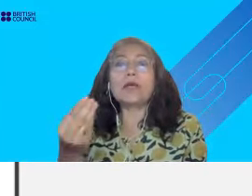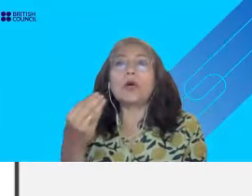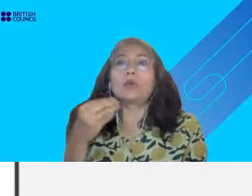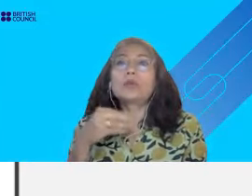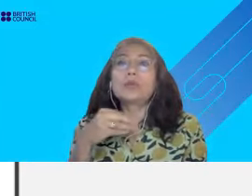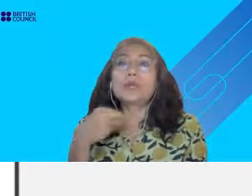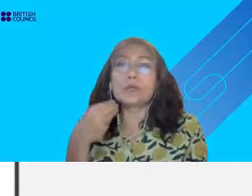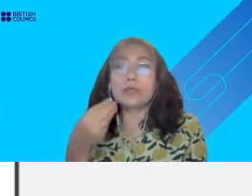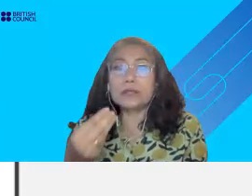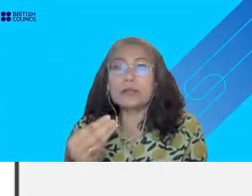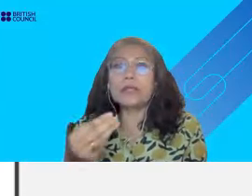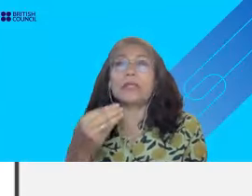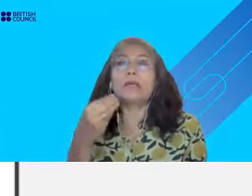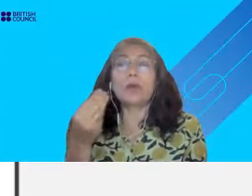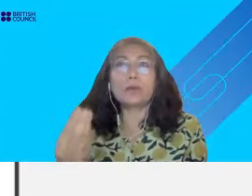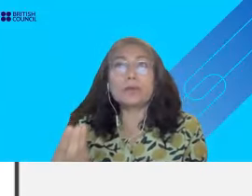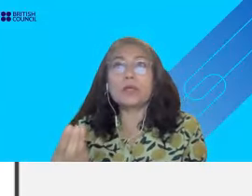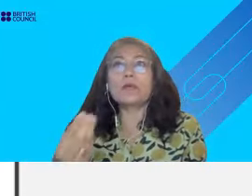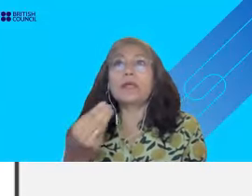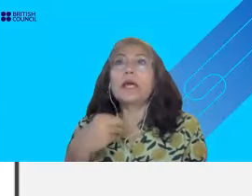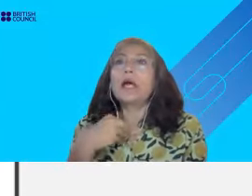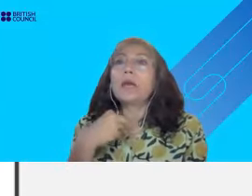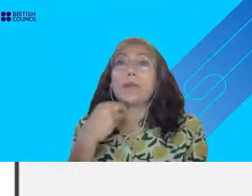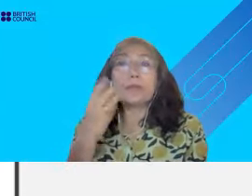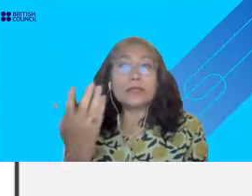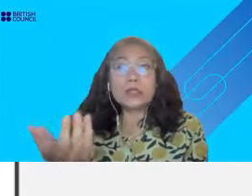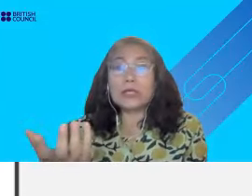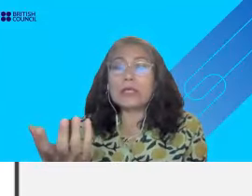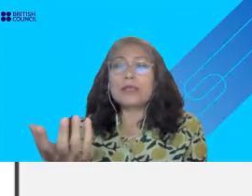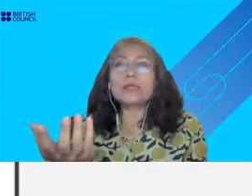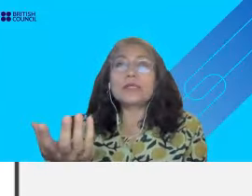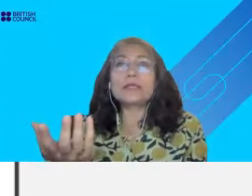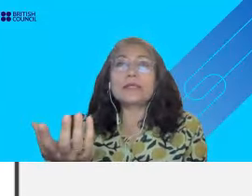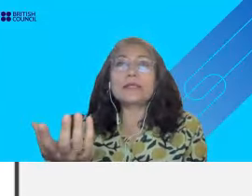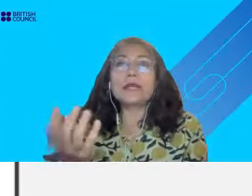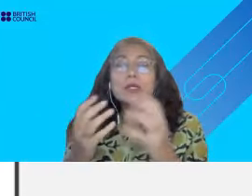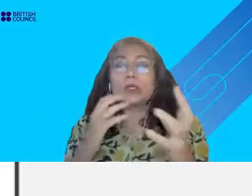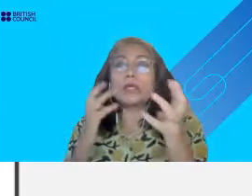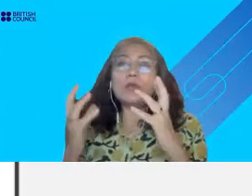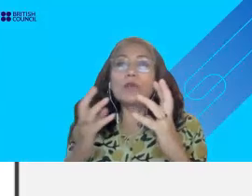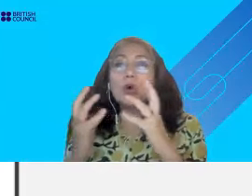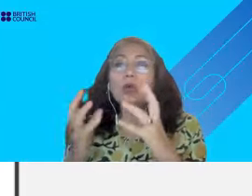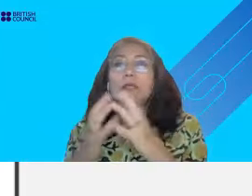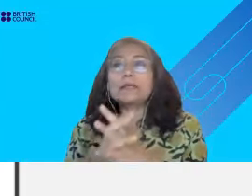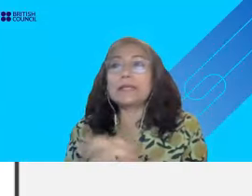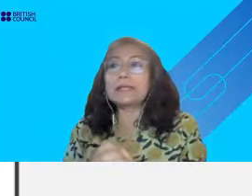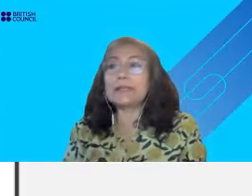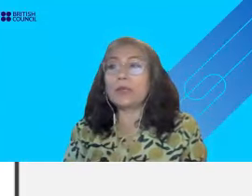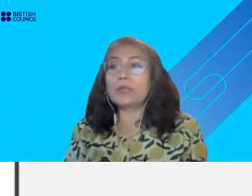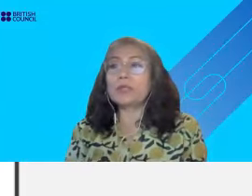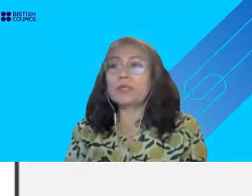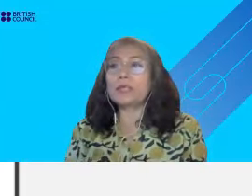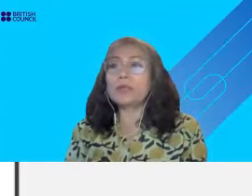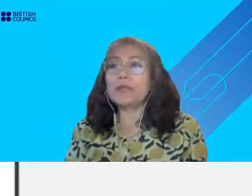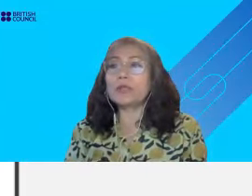listening, they're also using critical thinking, problem solving, maybe digital literacy skills. So think of all the skills that